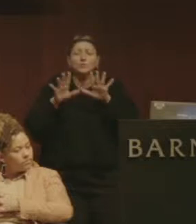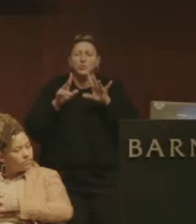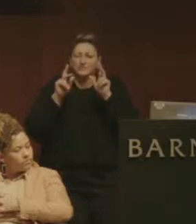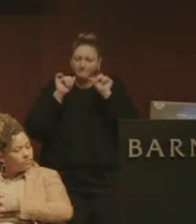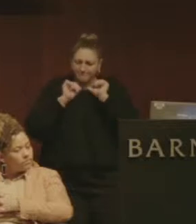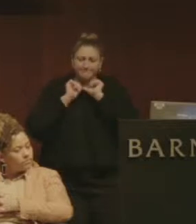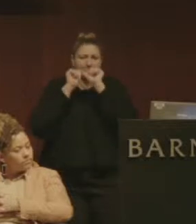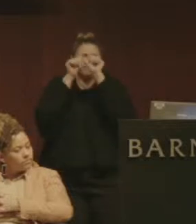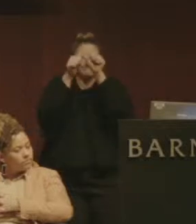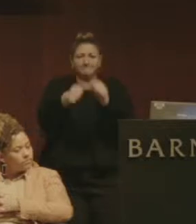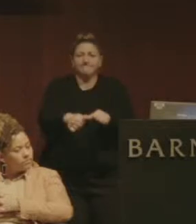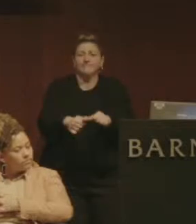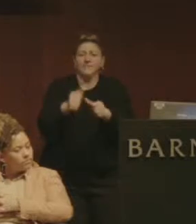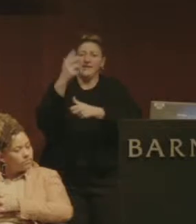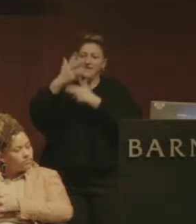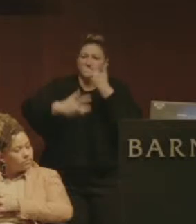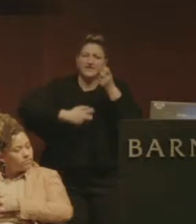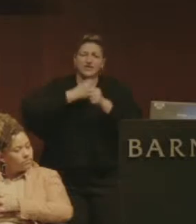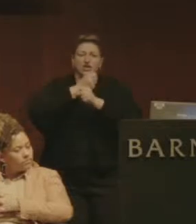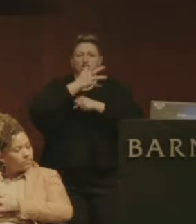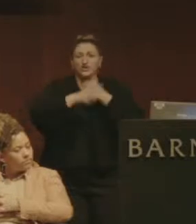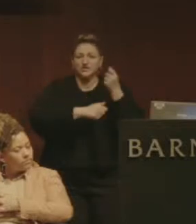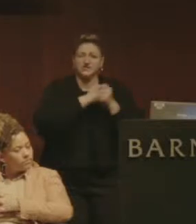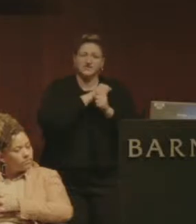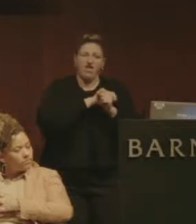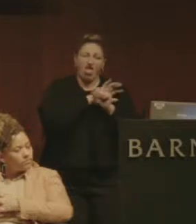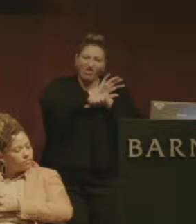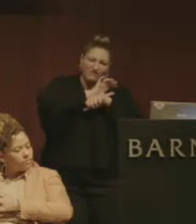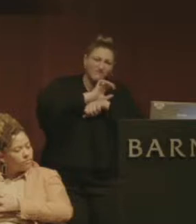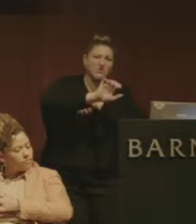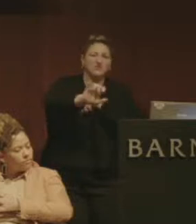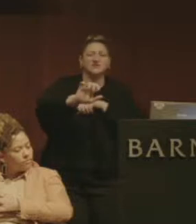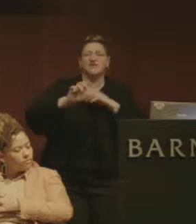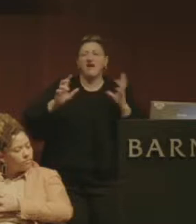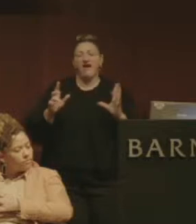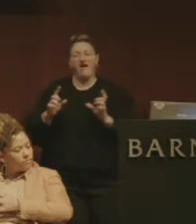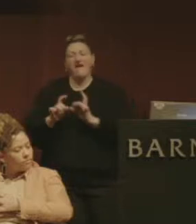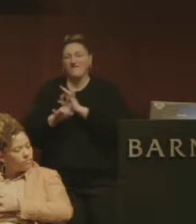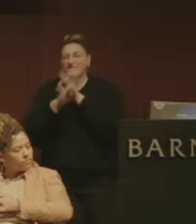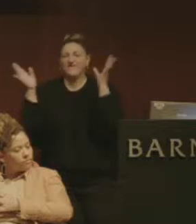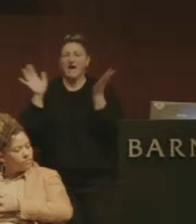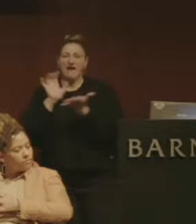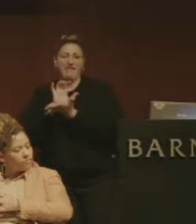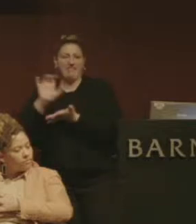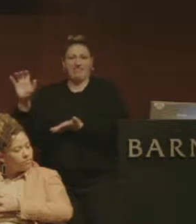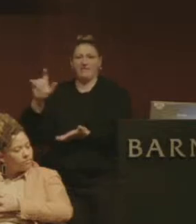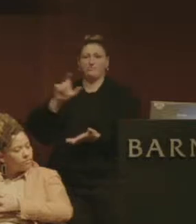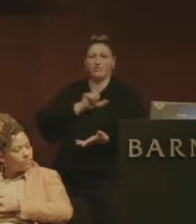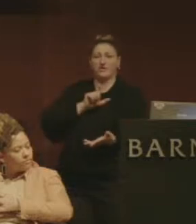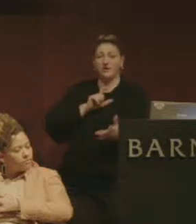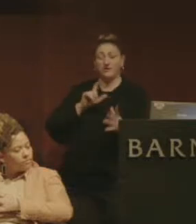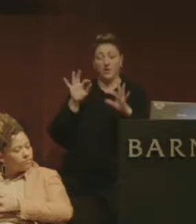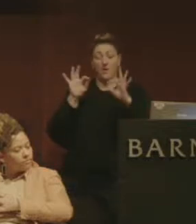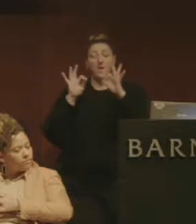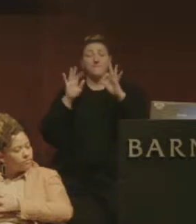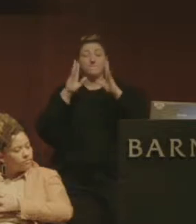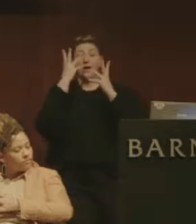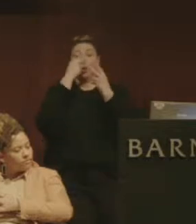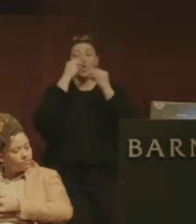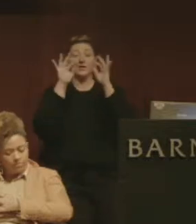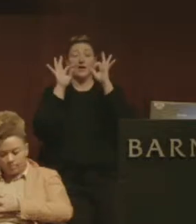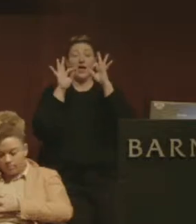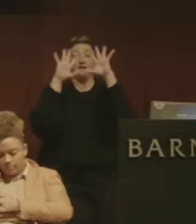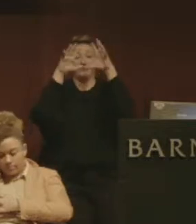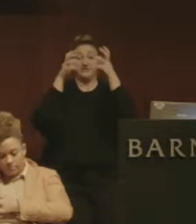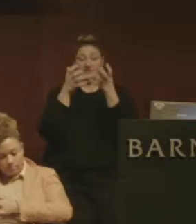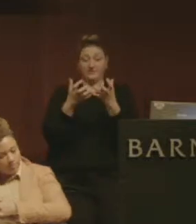after decades of bulldozing, removals, and violent policing. Paradise, in essence, has become